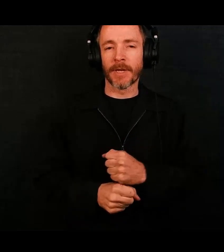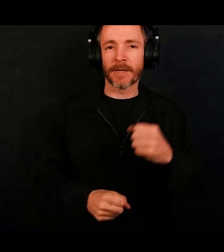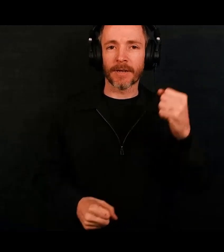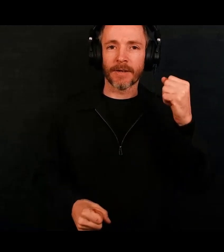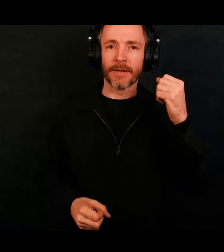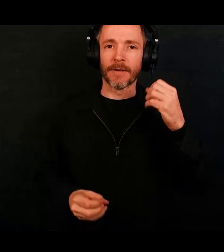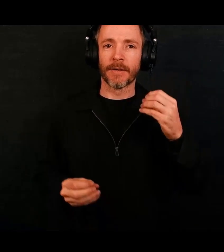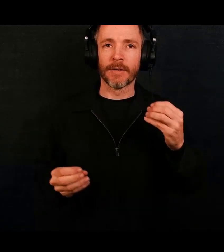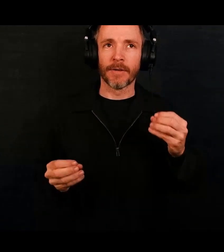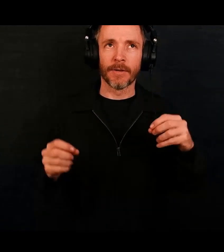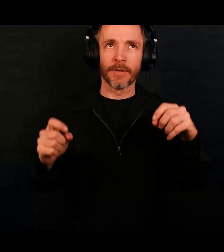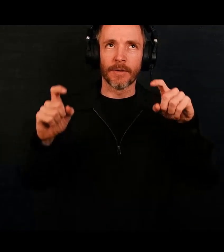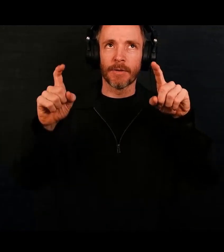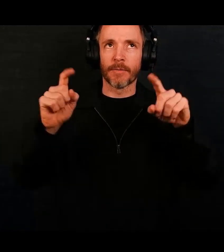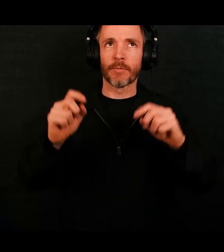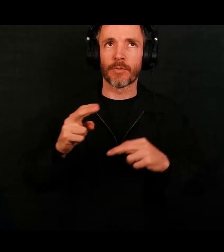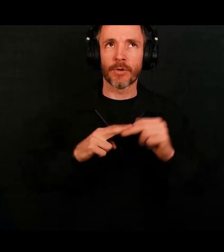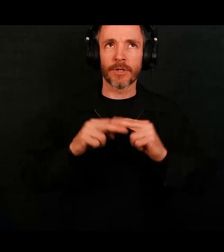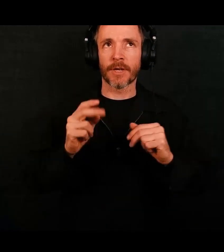make